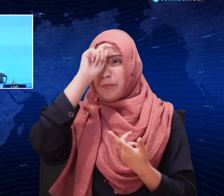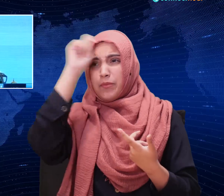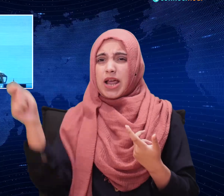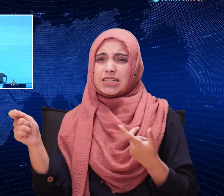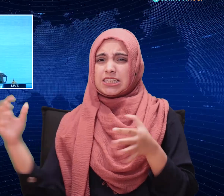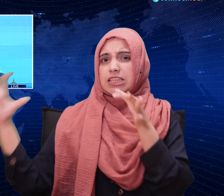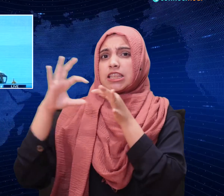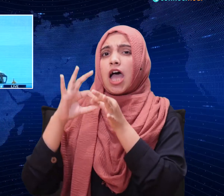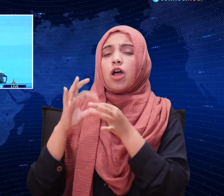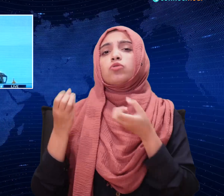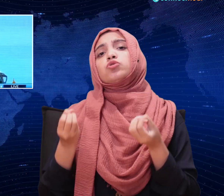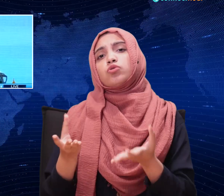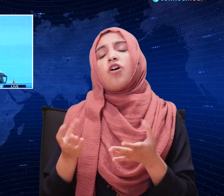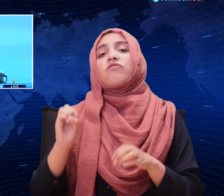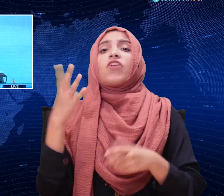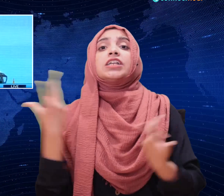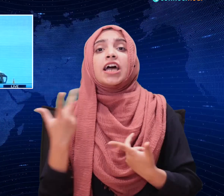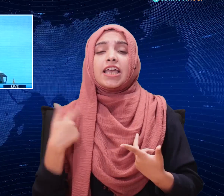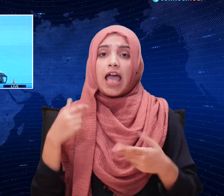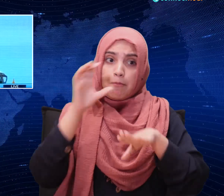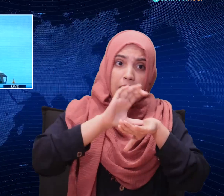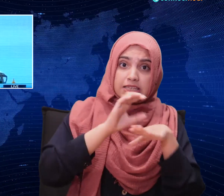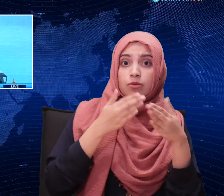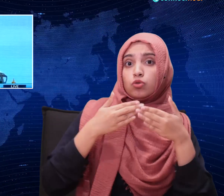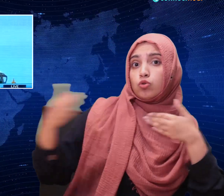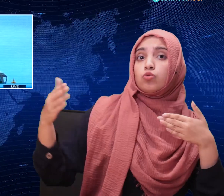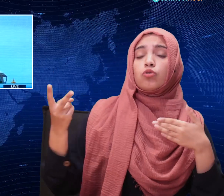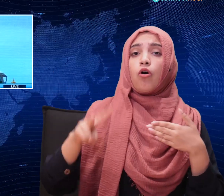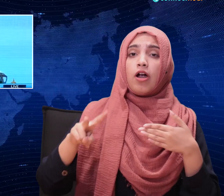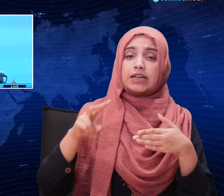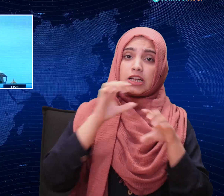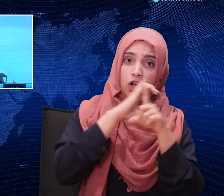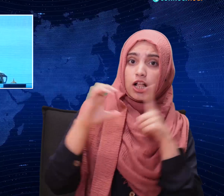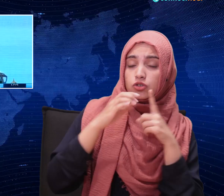from my culture and my religion through that educational system.